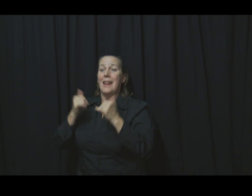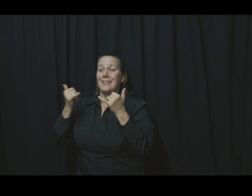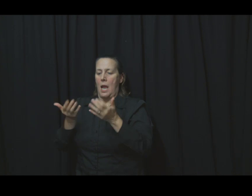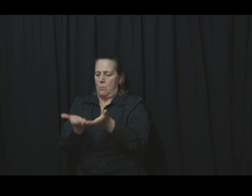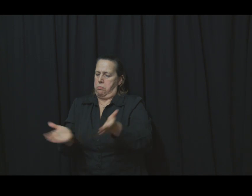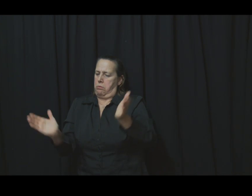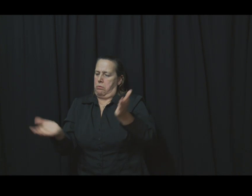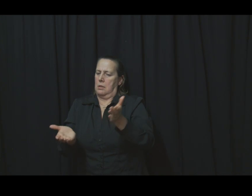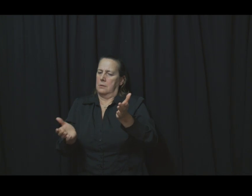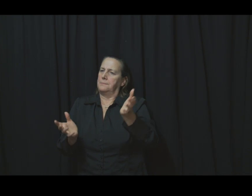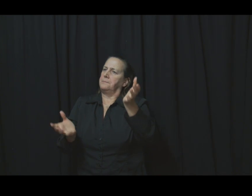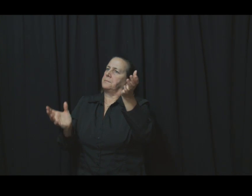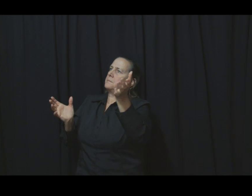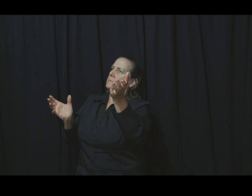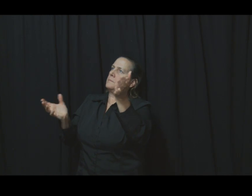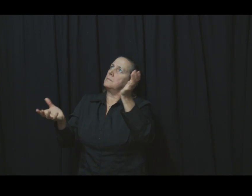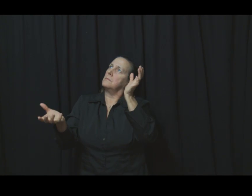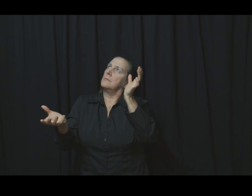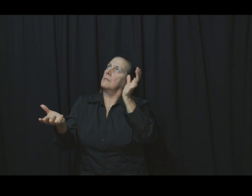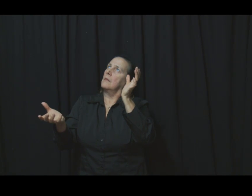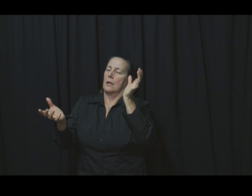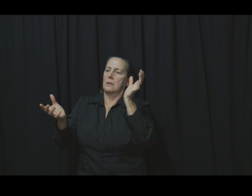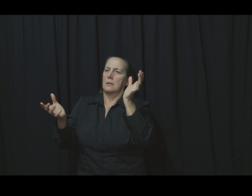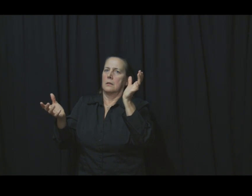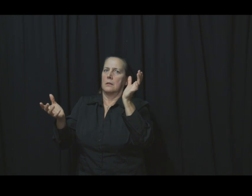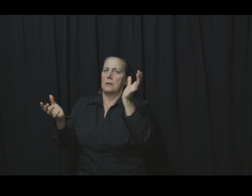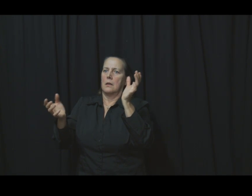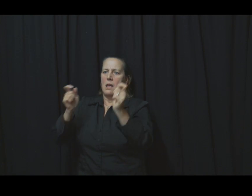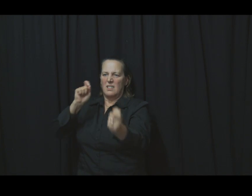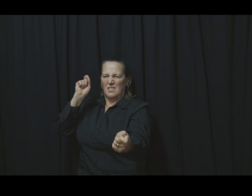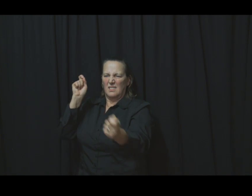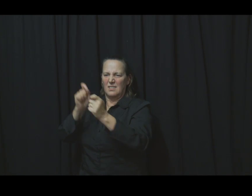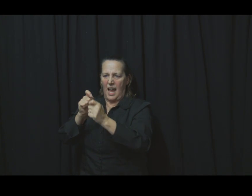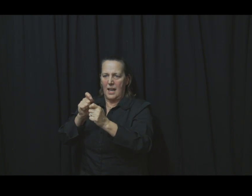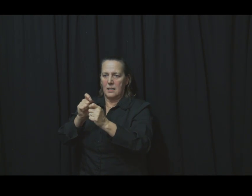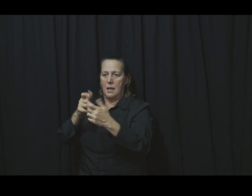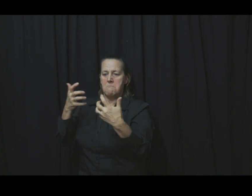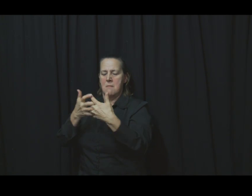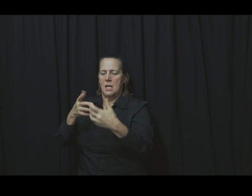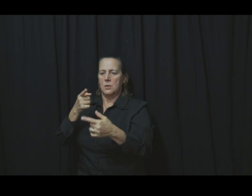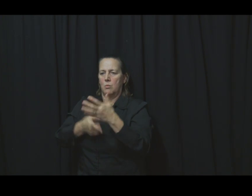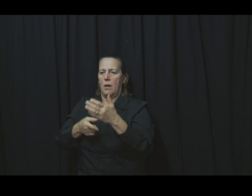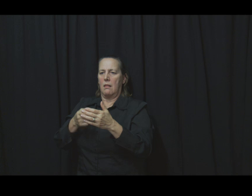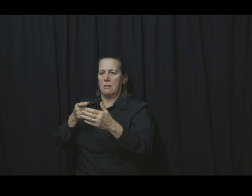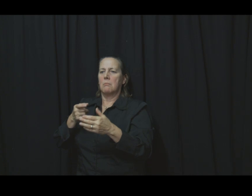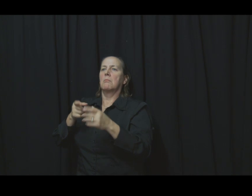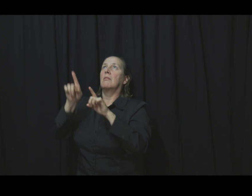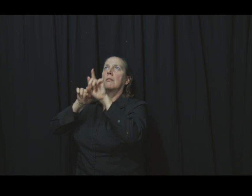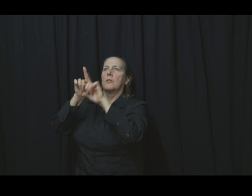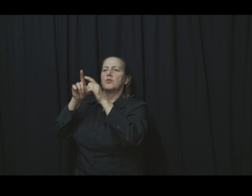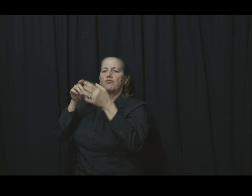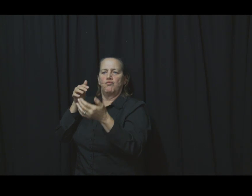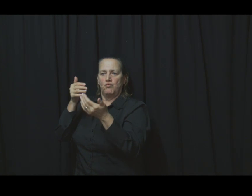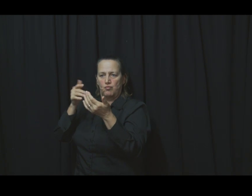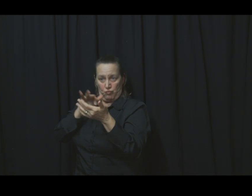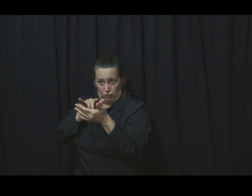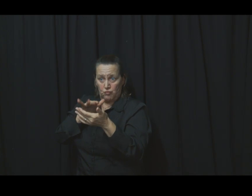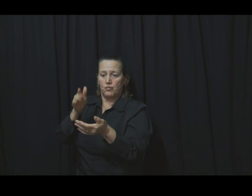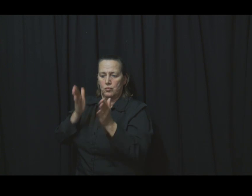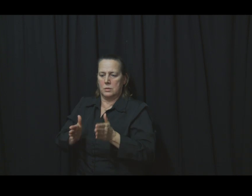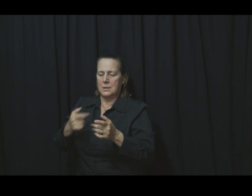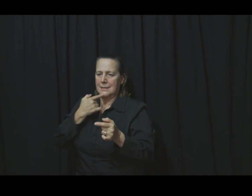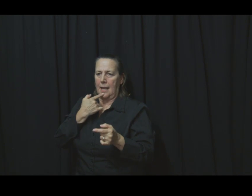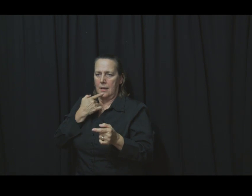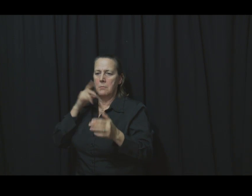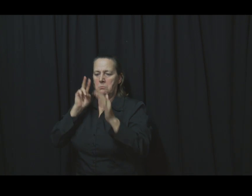COBE spacecraft, and it matched exactly the astronomers' predictions. You got to respect that.